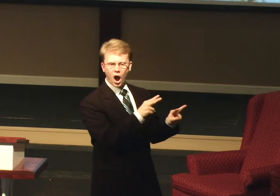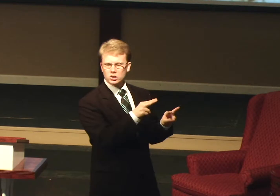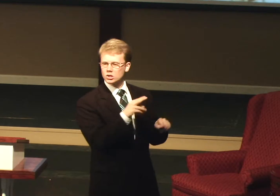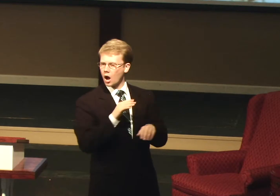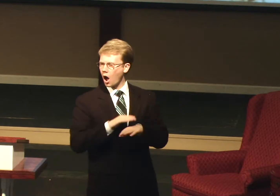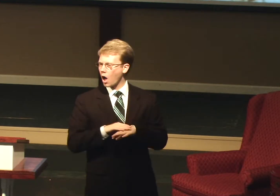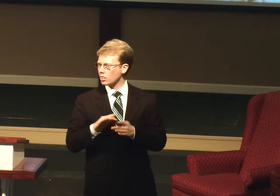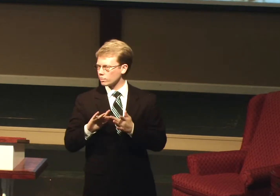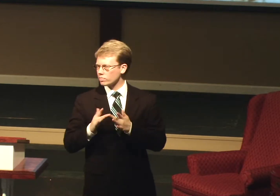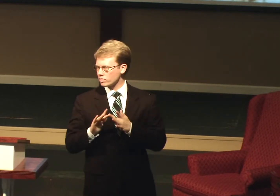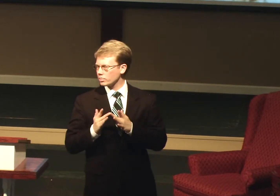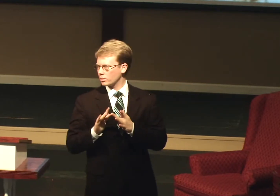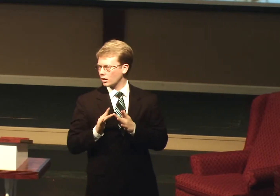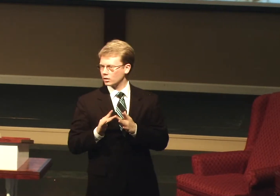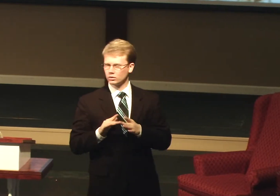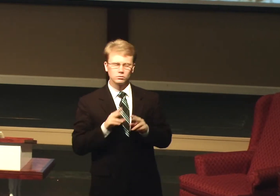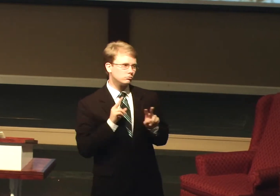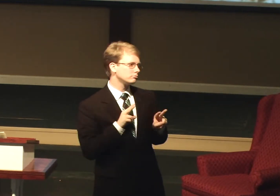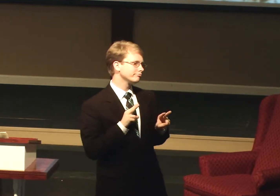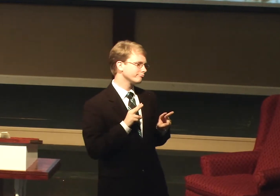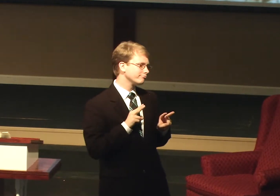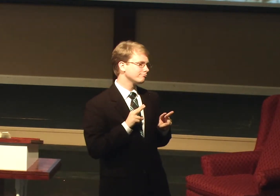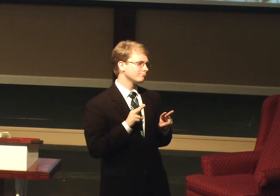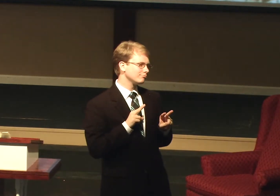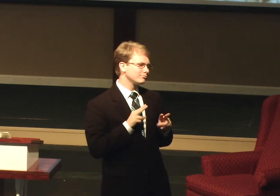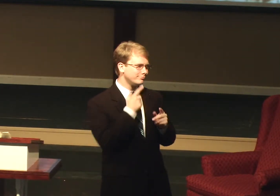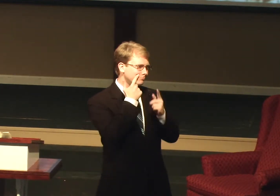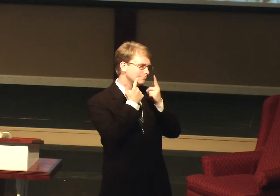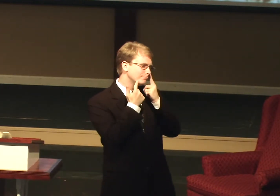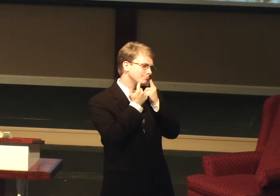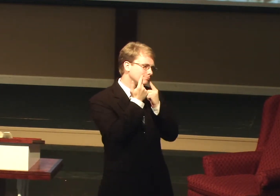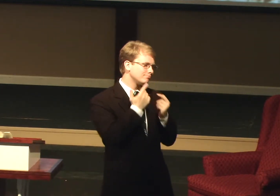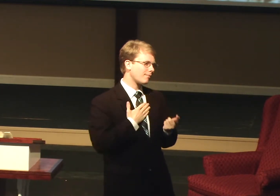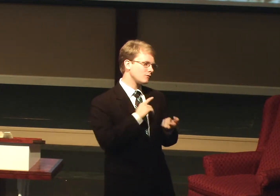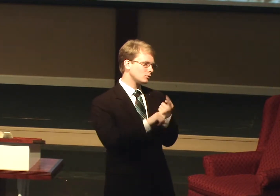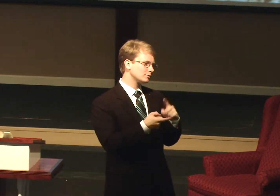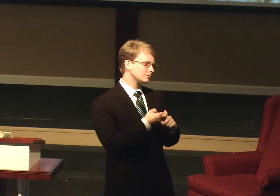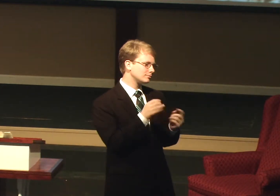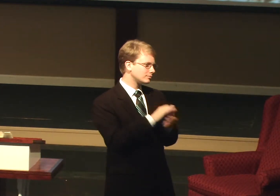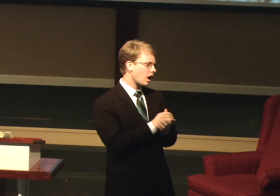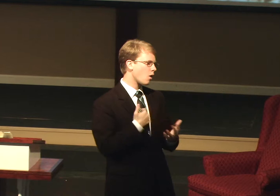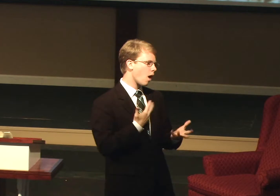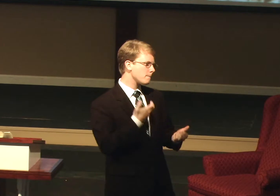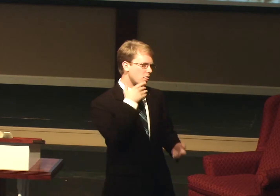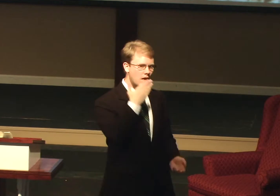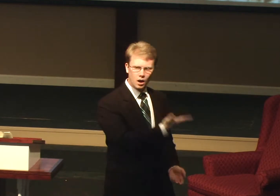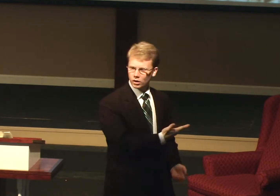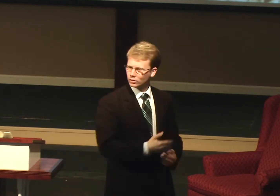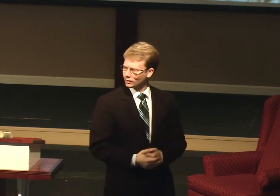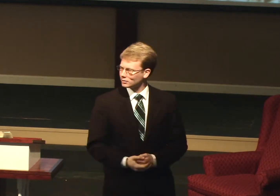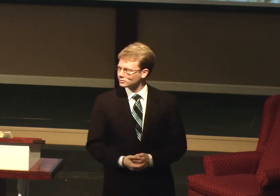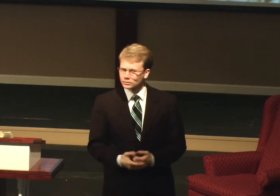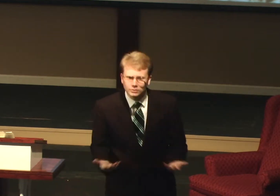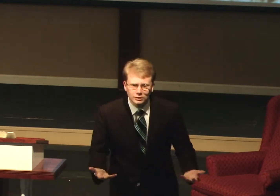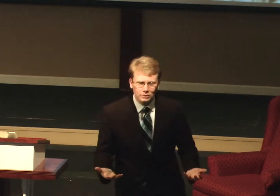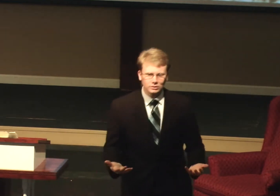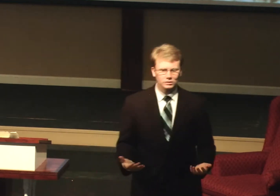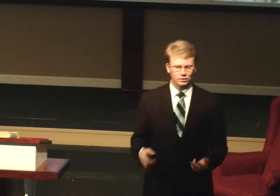stay in Peru. She watched the wedding online, wept a little bit. She says, I wish I could have been